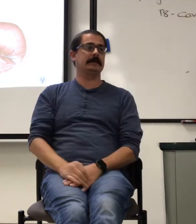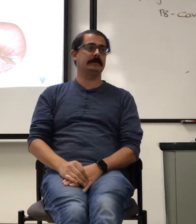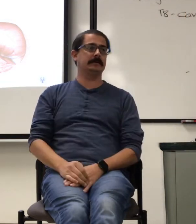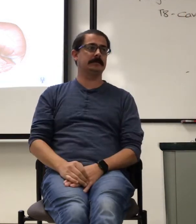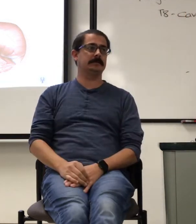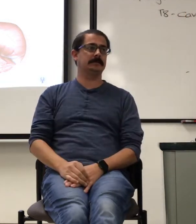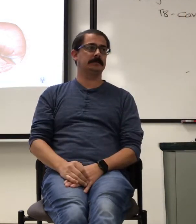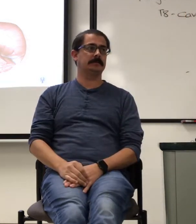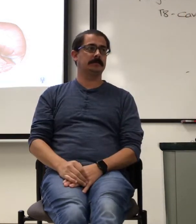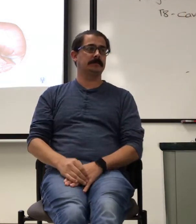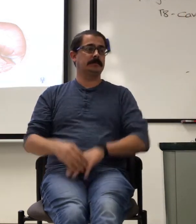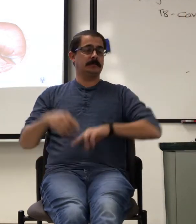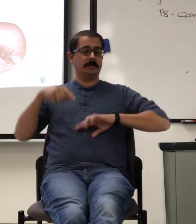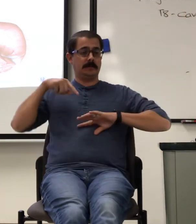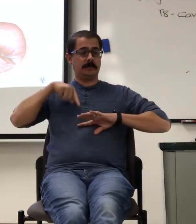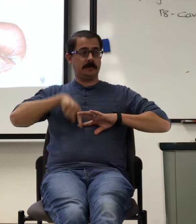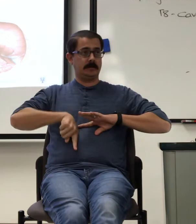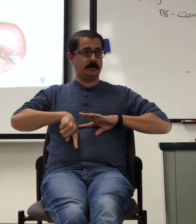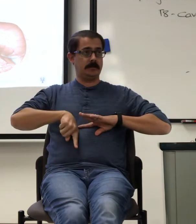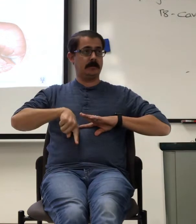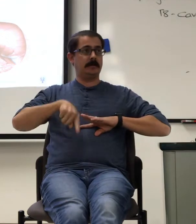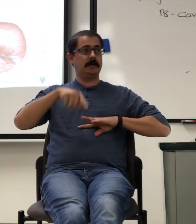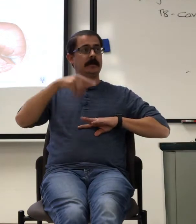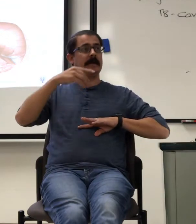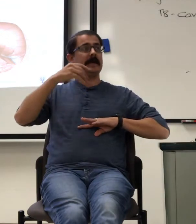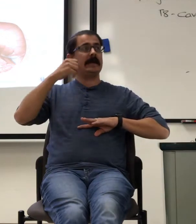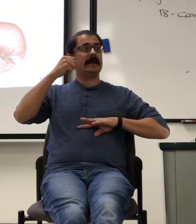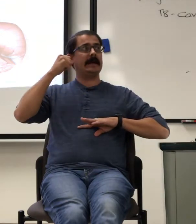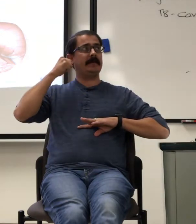And through there goes inferior vena cava.